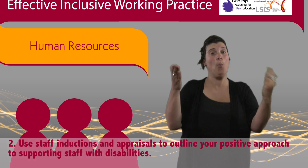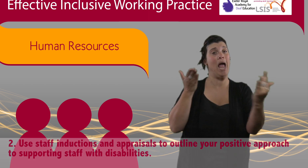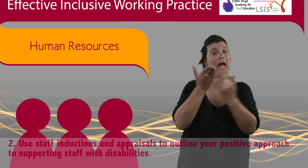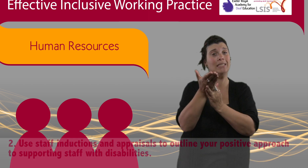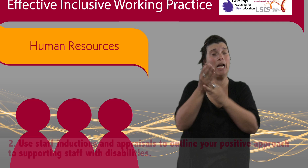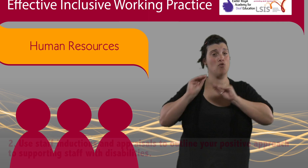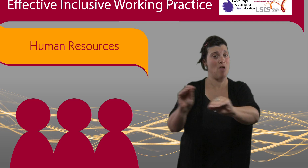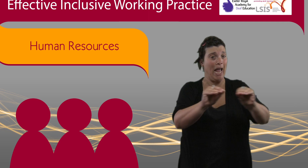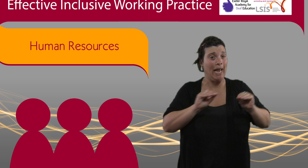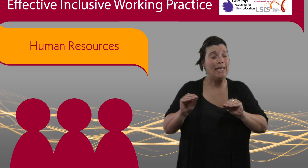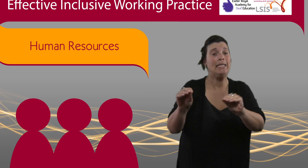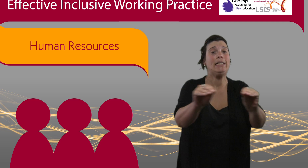disabilities.